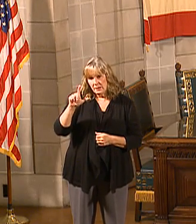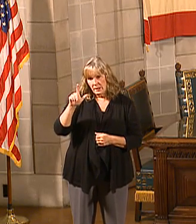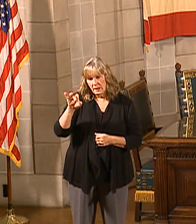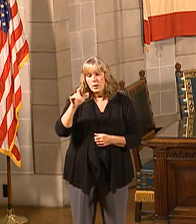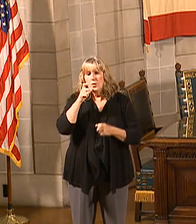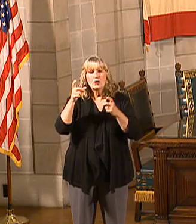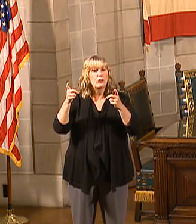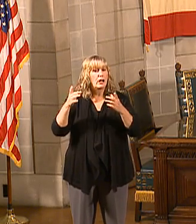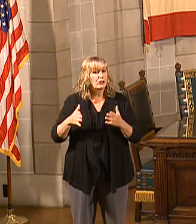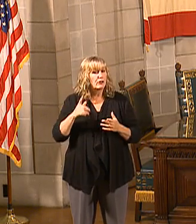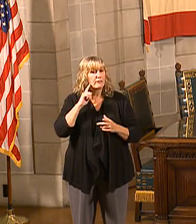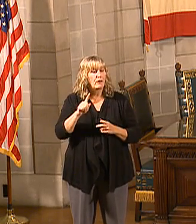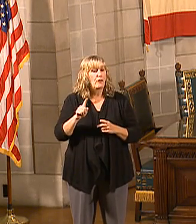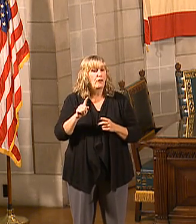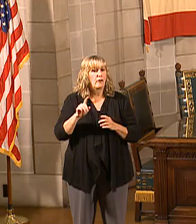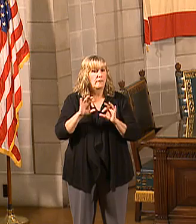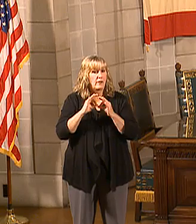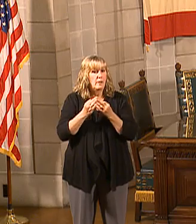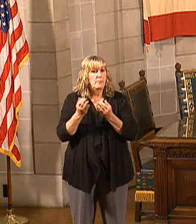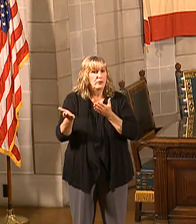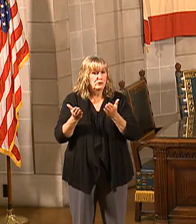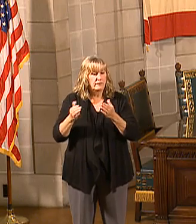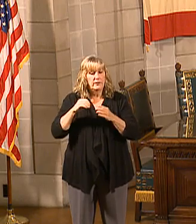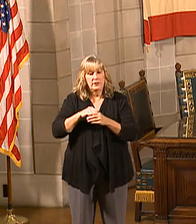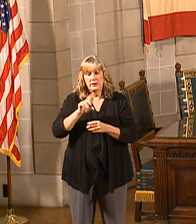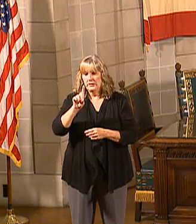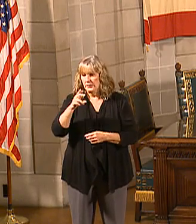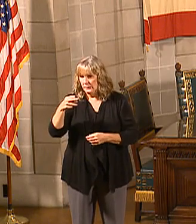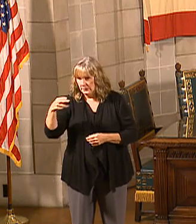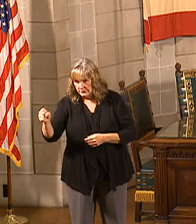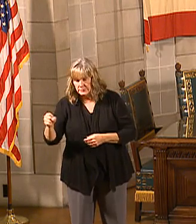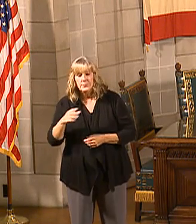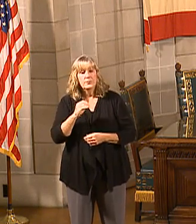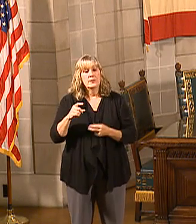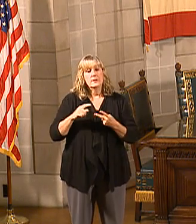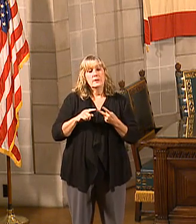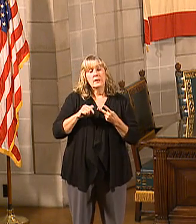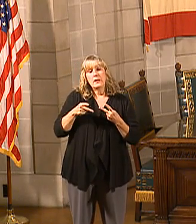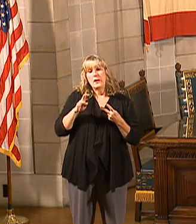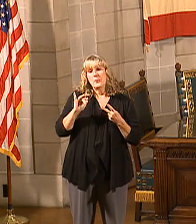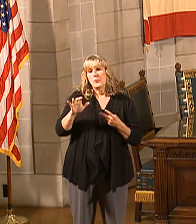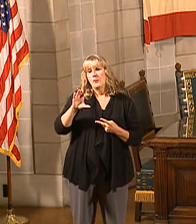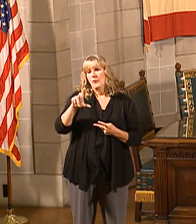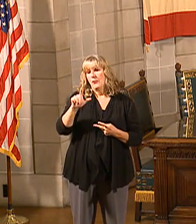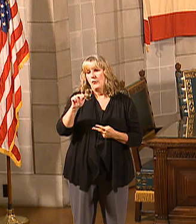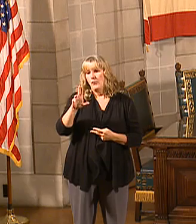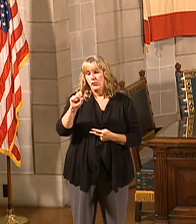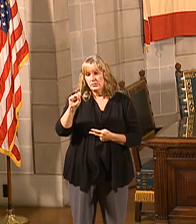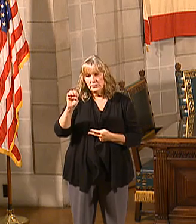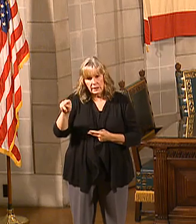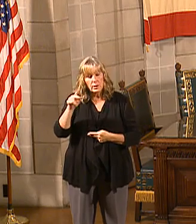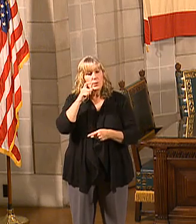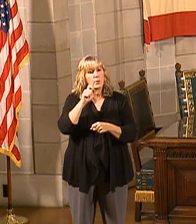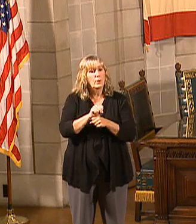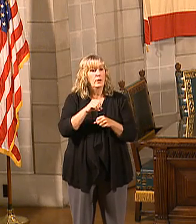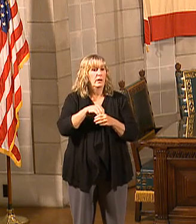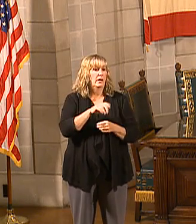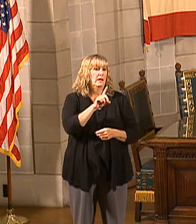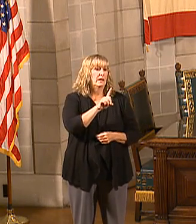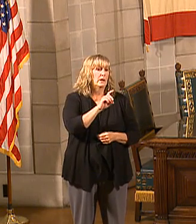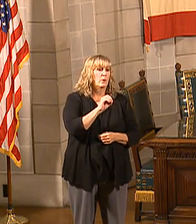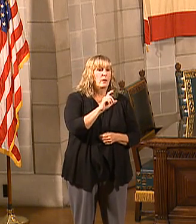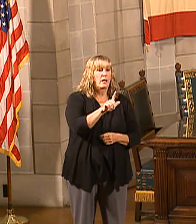and Family Services in the Department of Health and Human Services, and also April Clausen, who works in our Department of